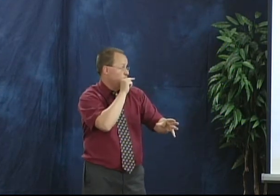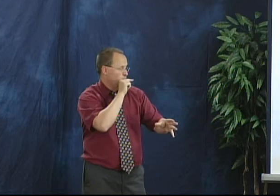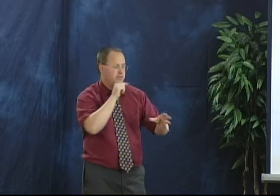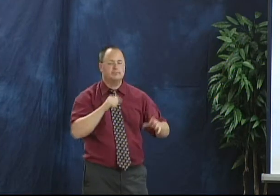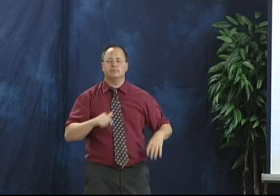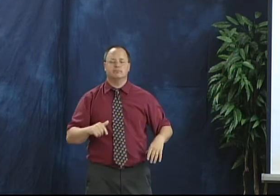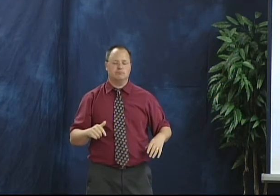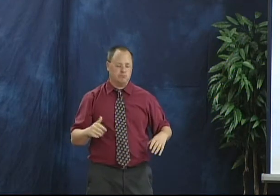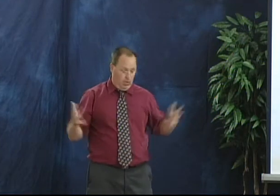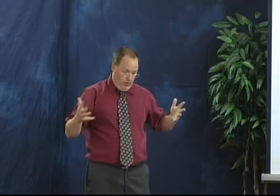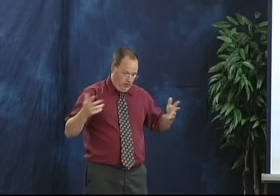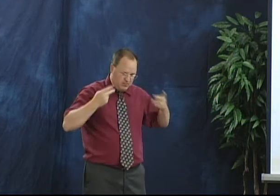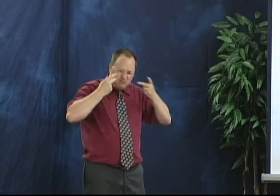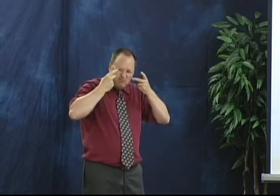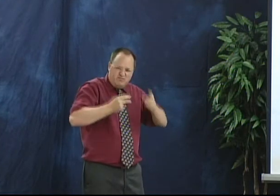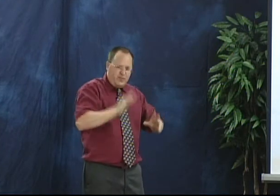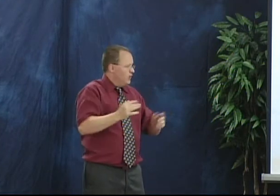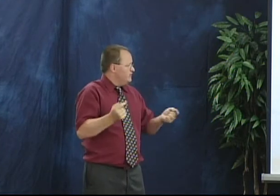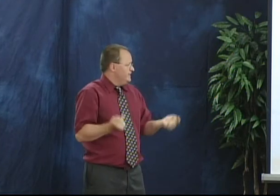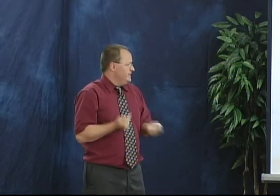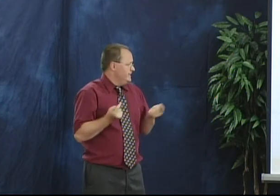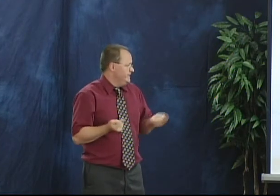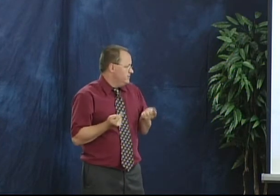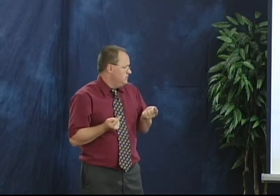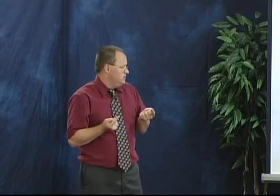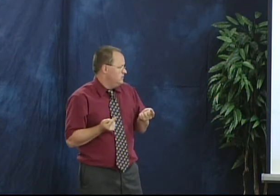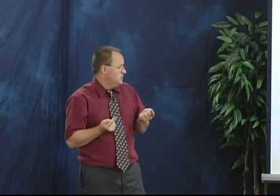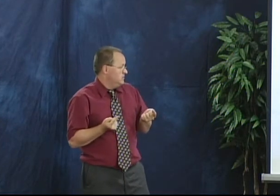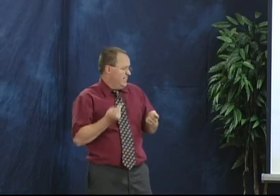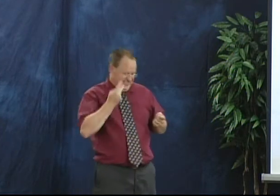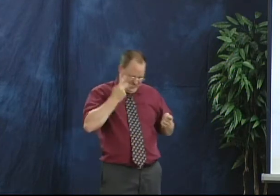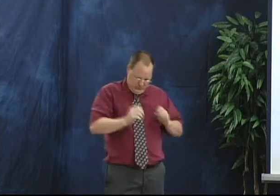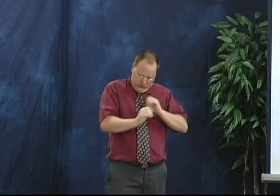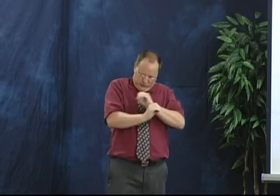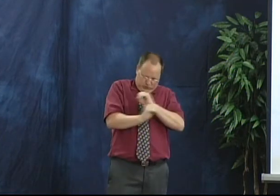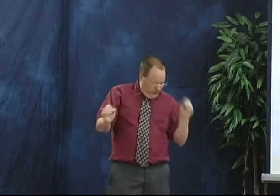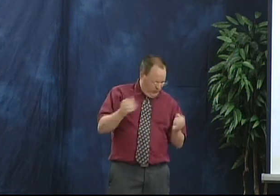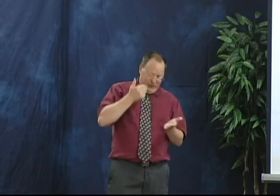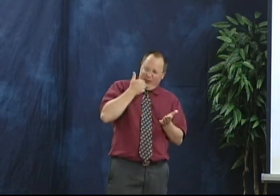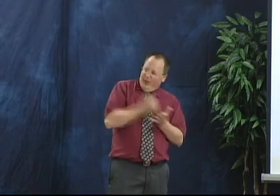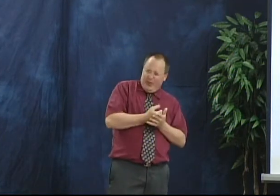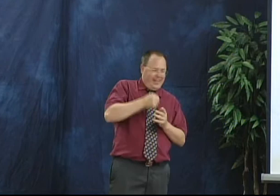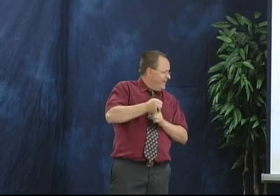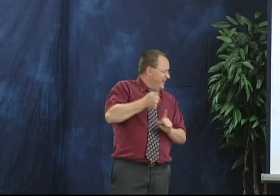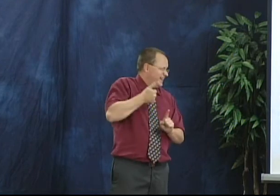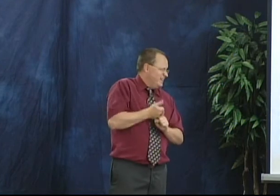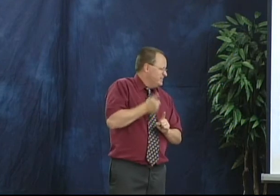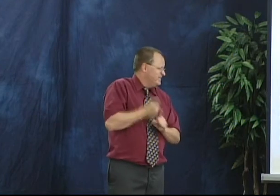those who are brought to a sense of their sins and seeing no goodness in